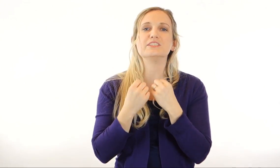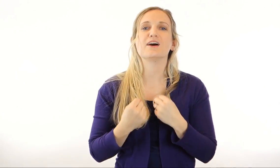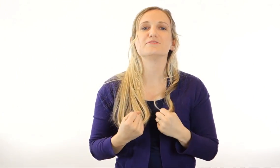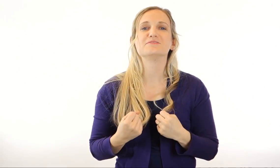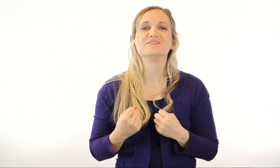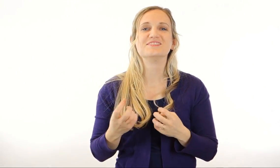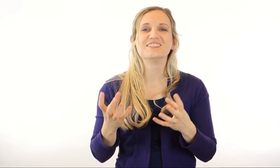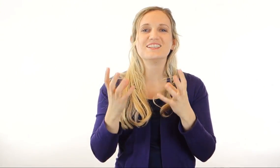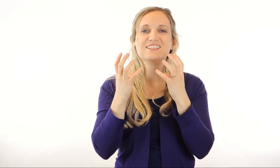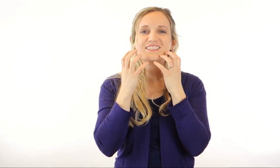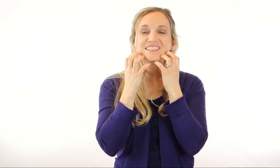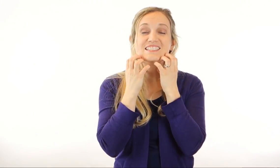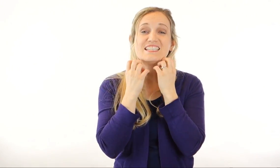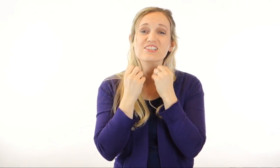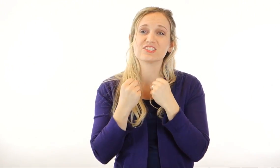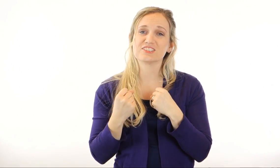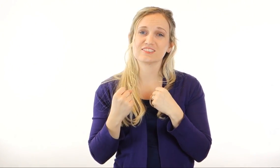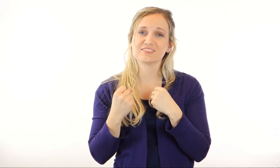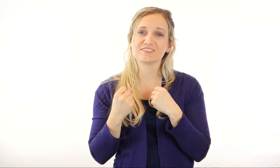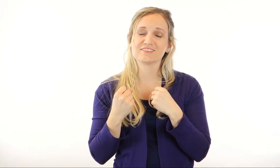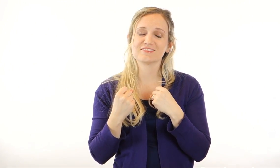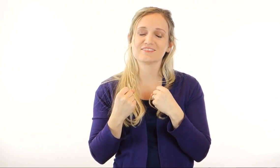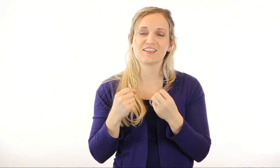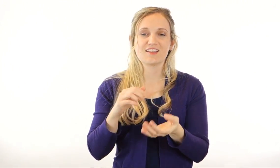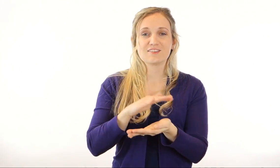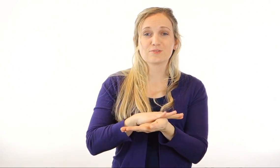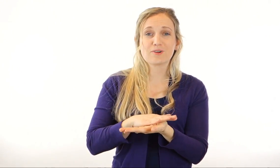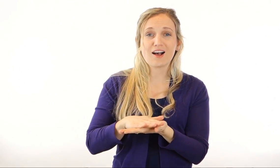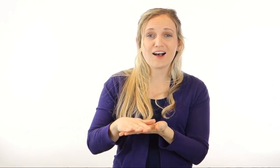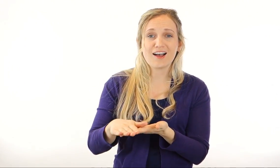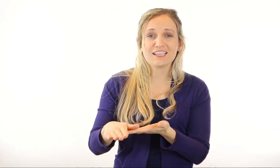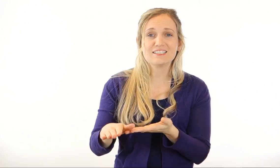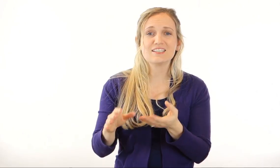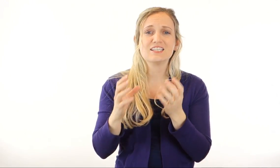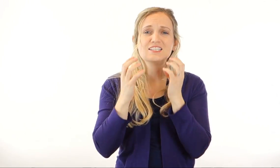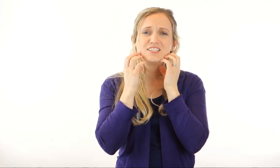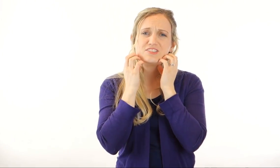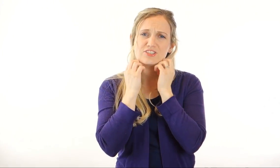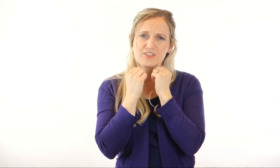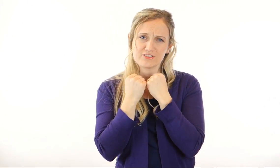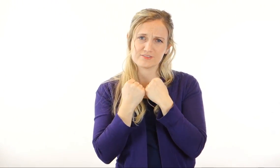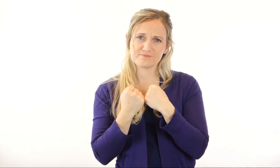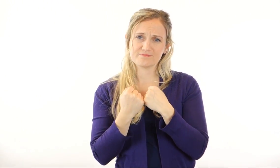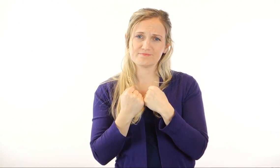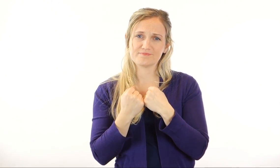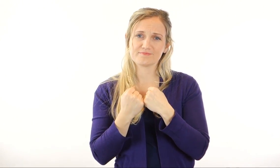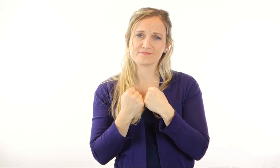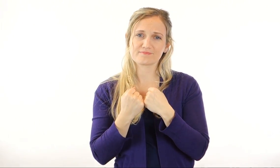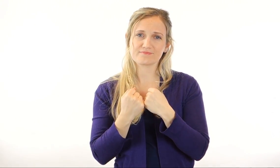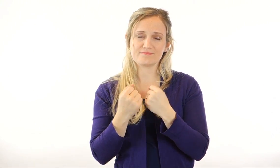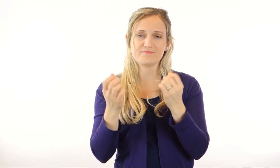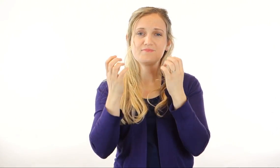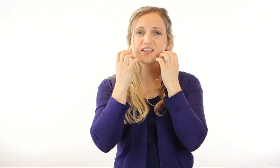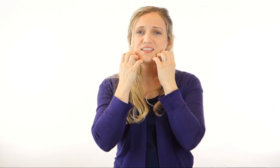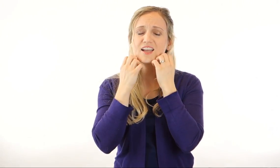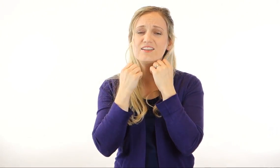down. Dear. So kind, dear. And they kind of